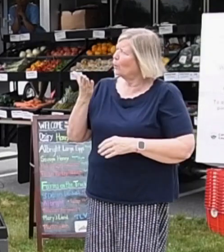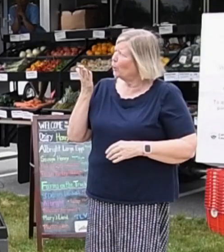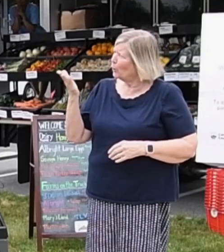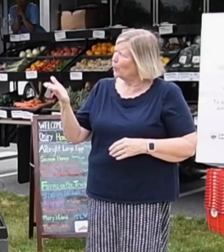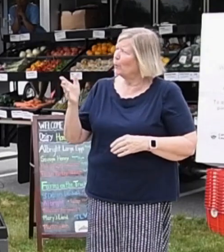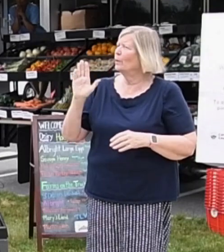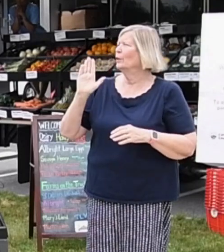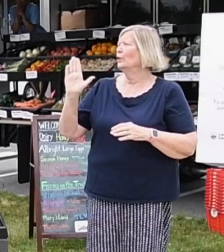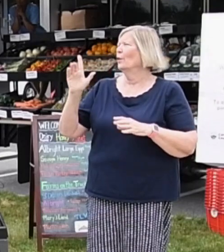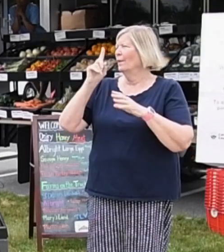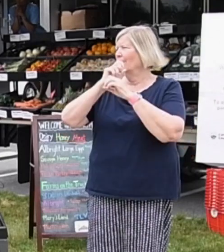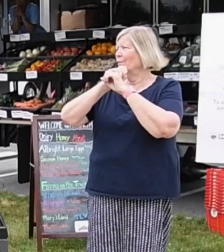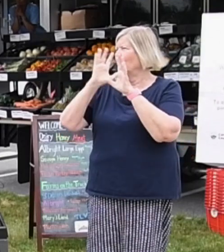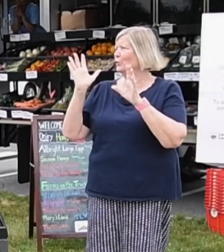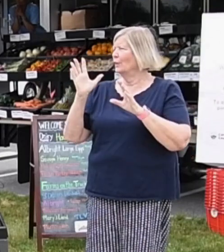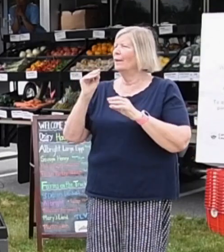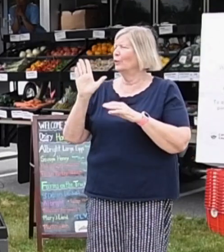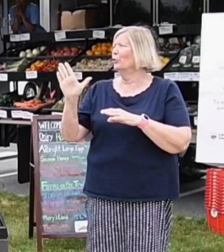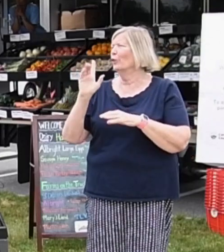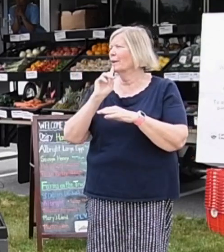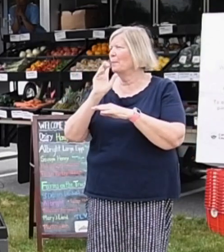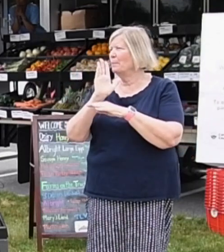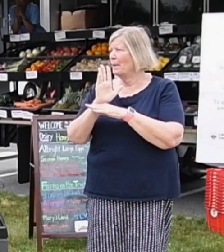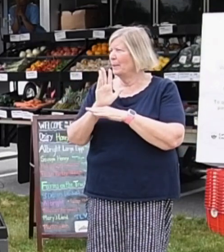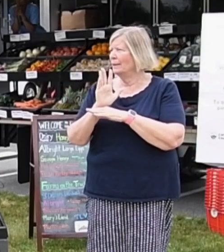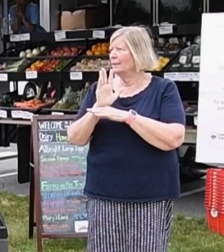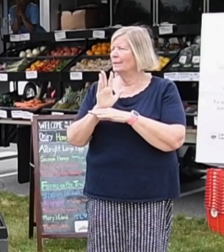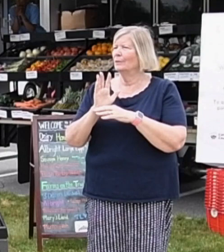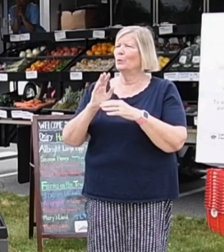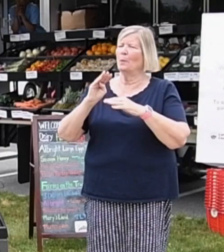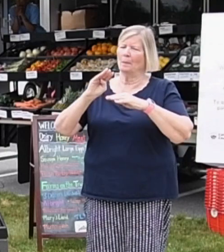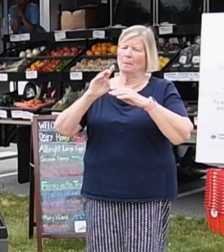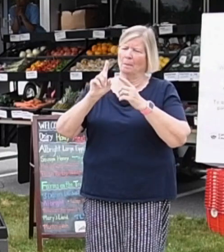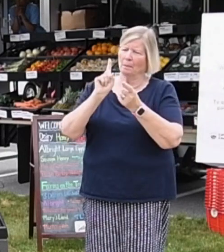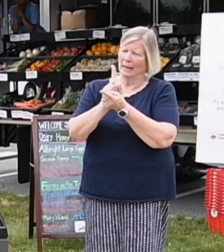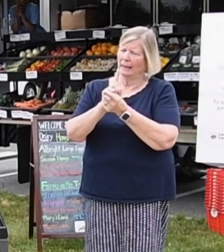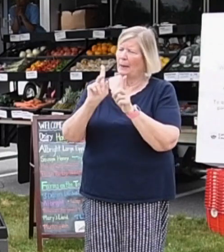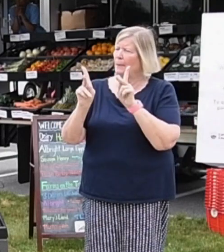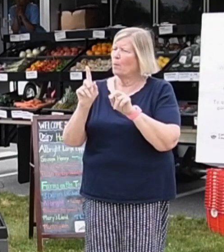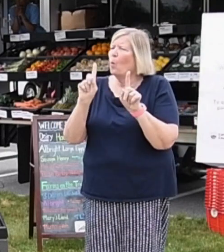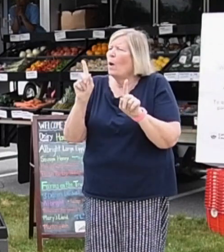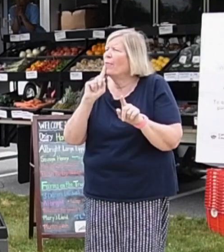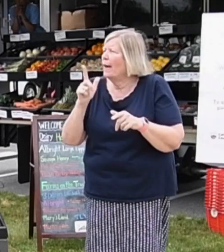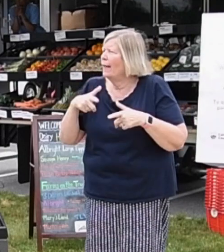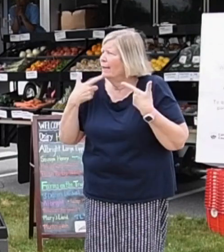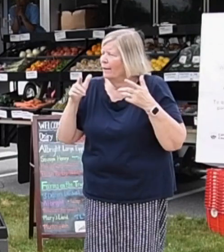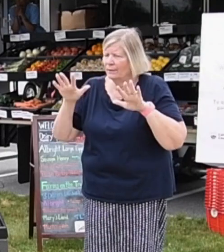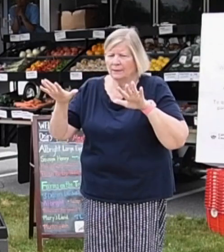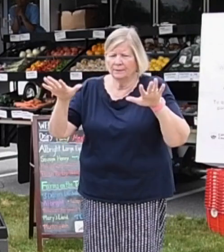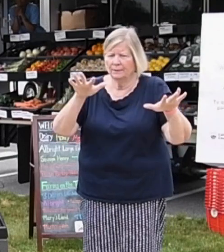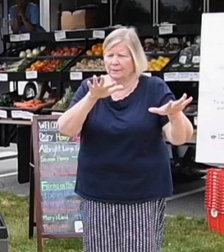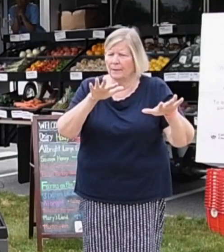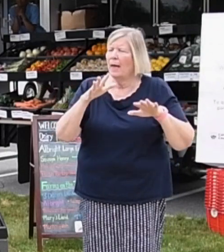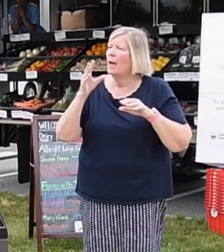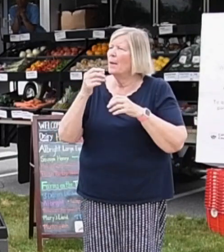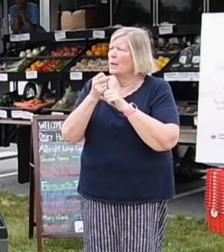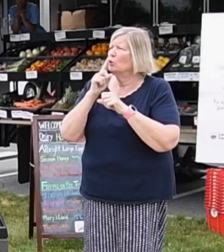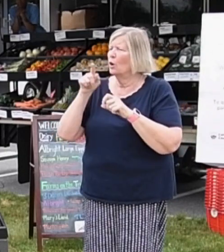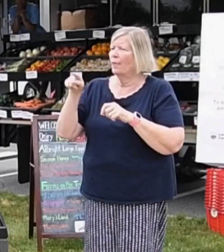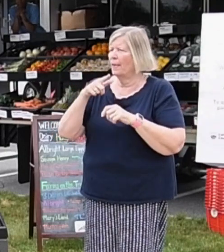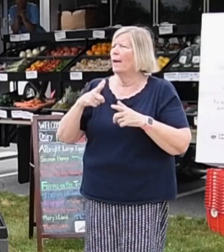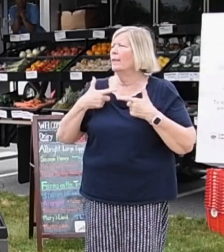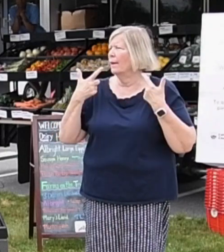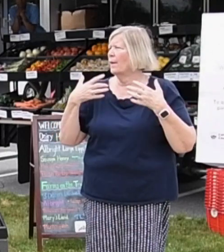your vision, and your commitment to meeting people where they are and ensuring that they are living